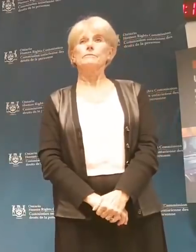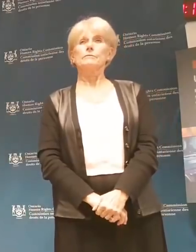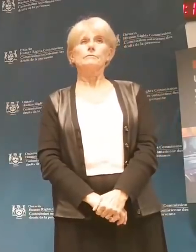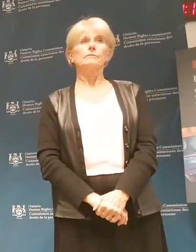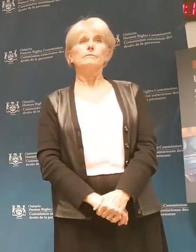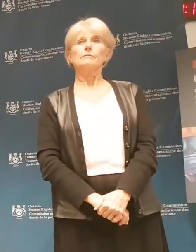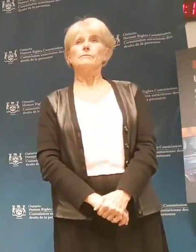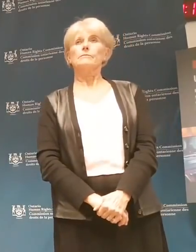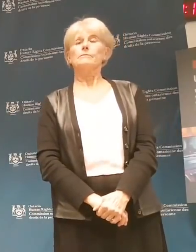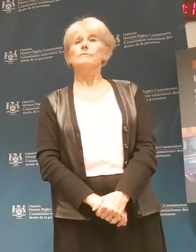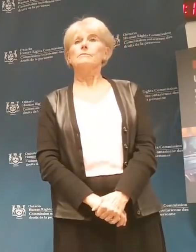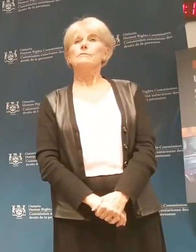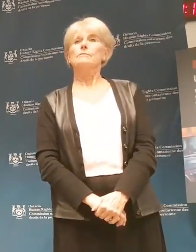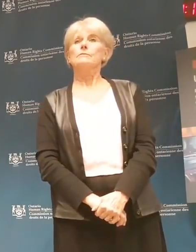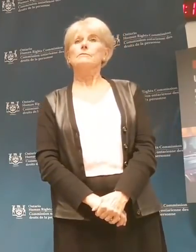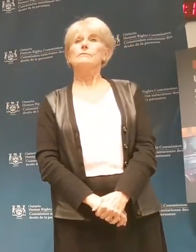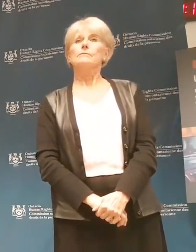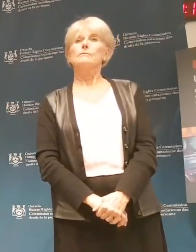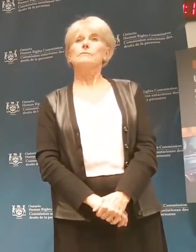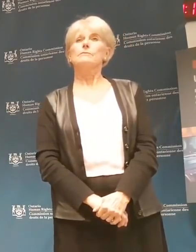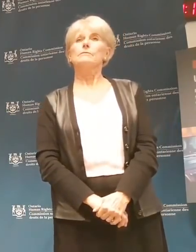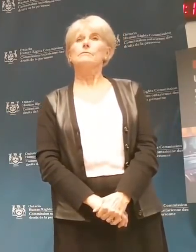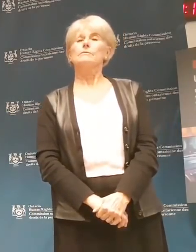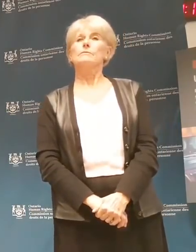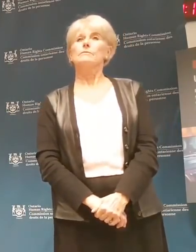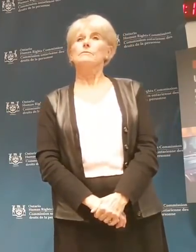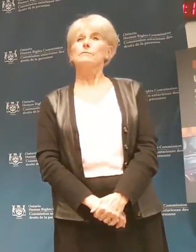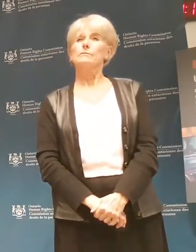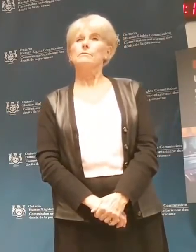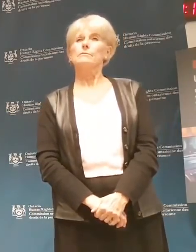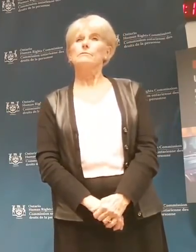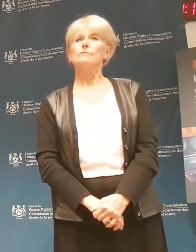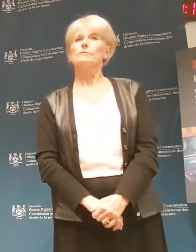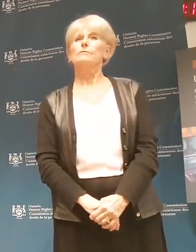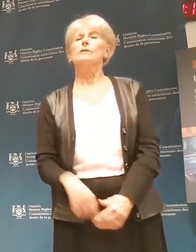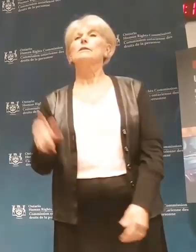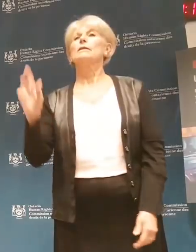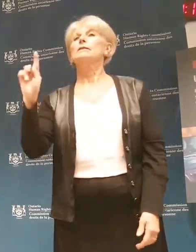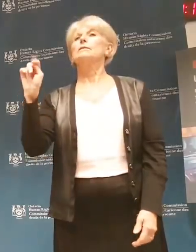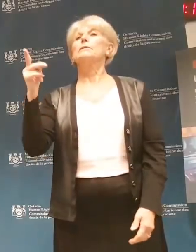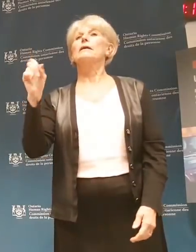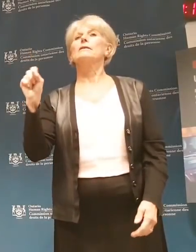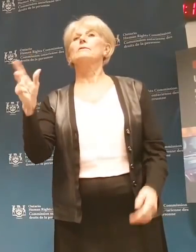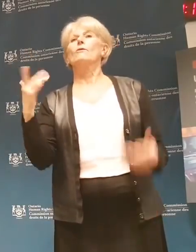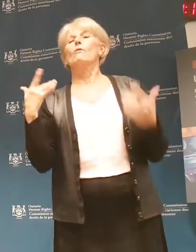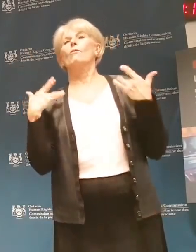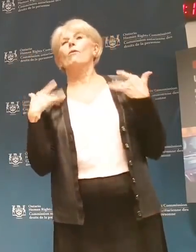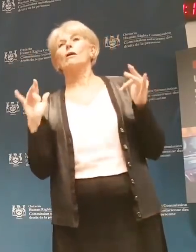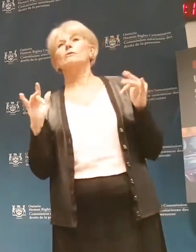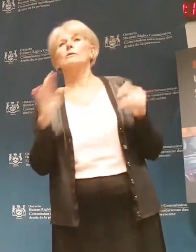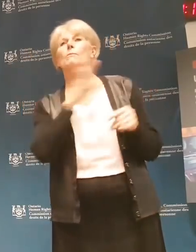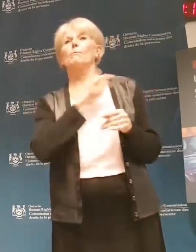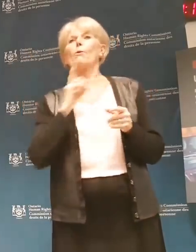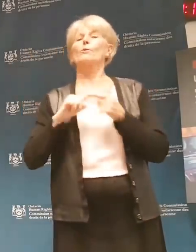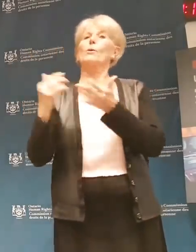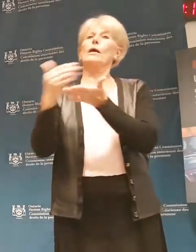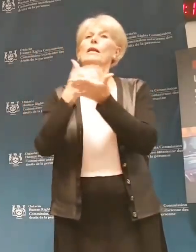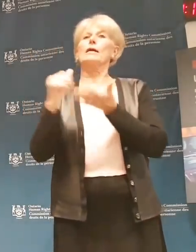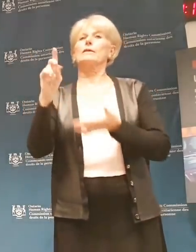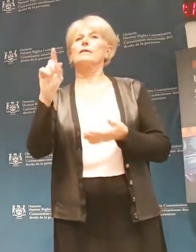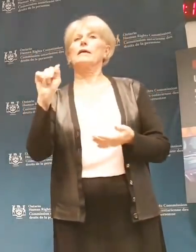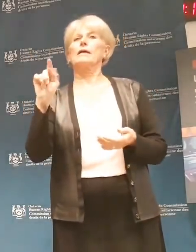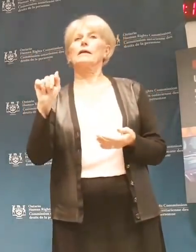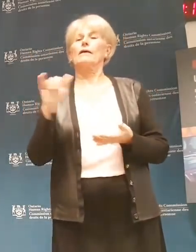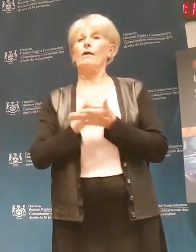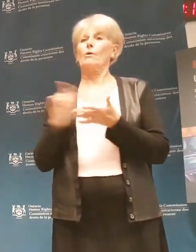Yeah, at the back. How do you explain the reluctance of the Toronto Police Service and the board to collect all the data you'd